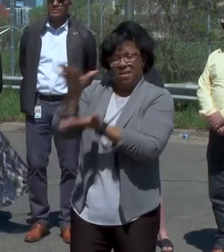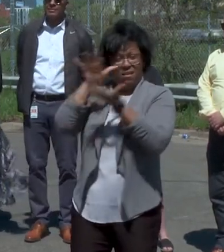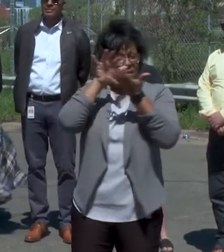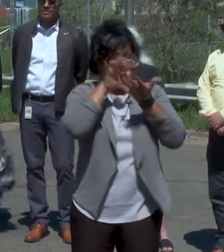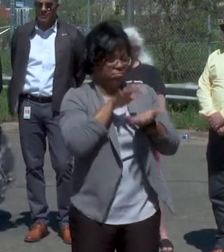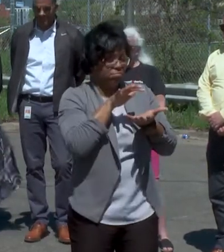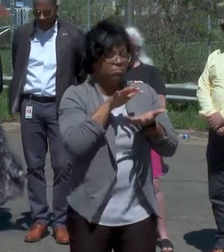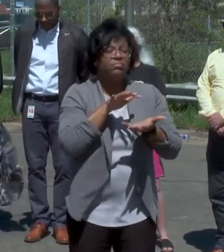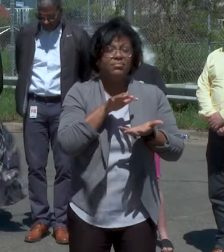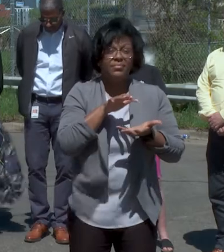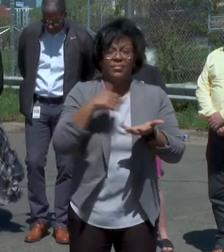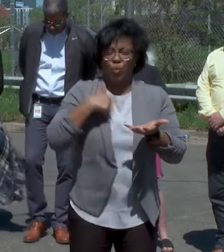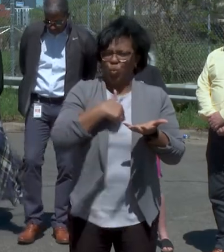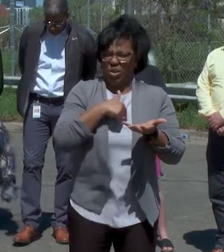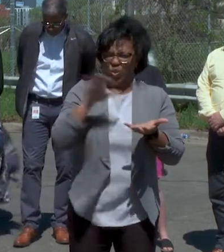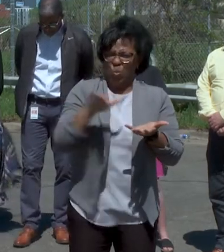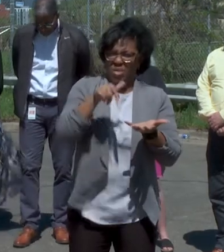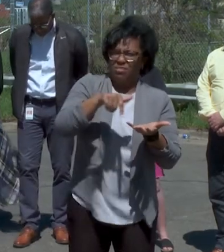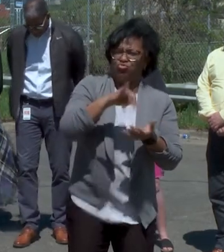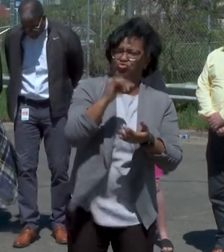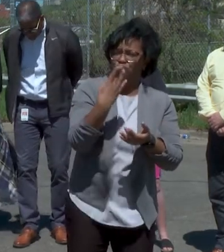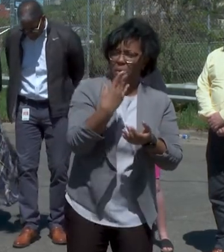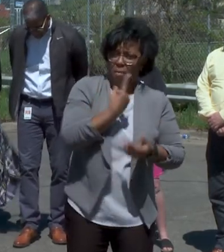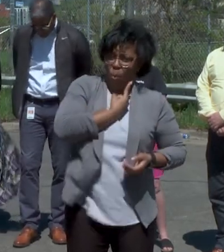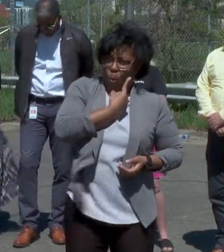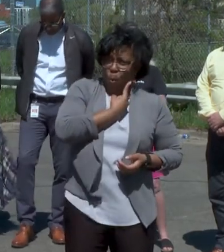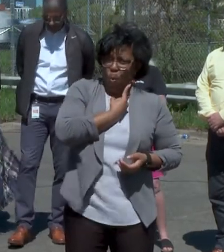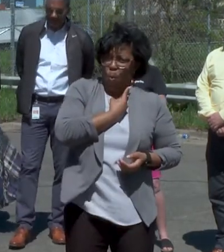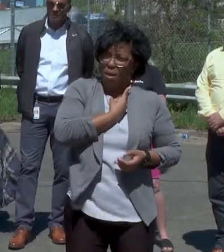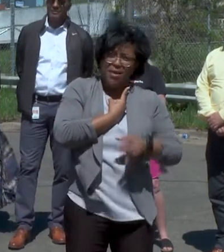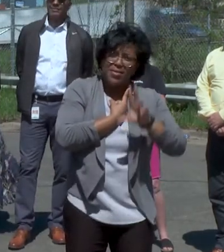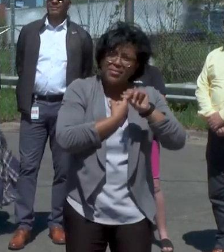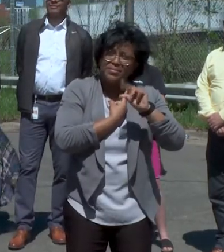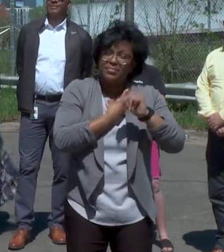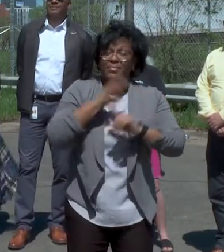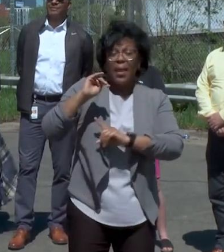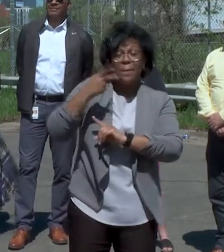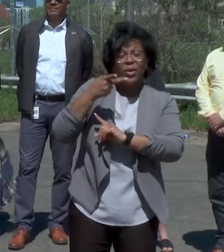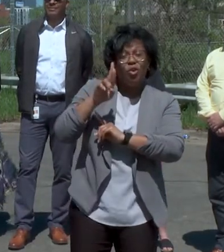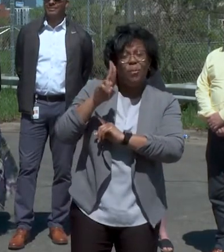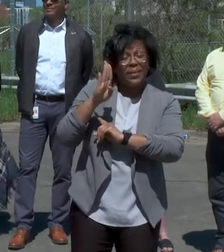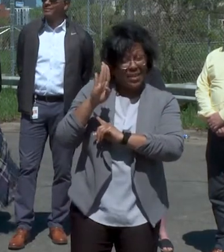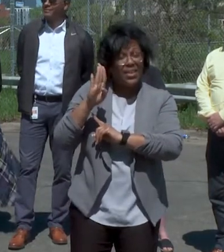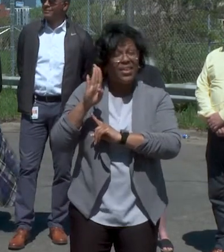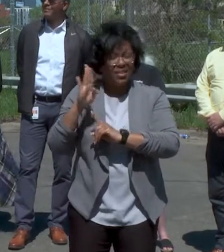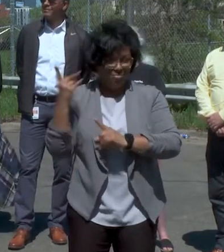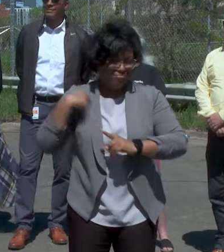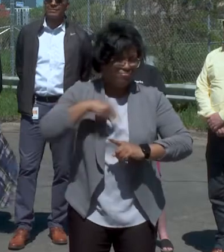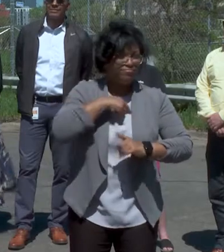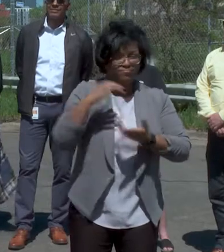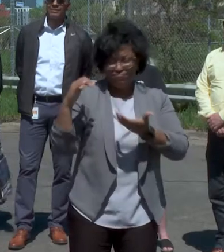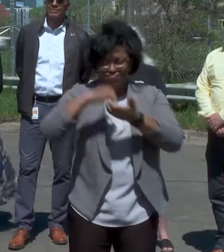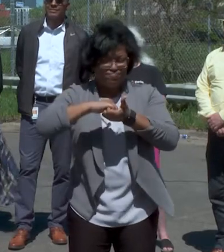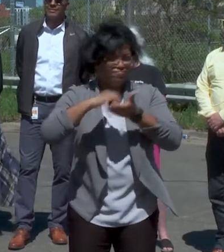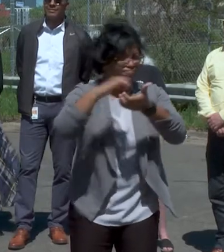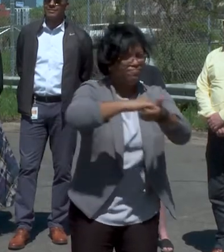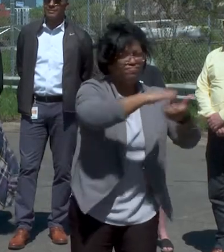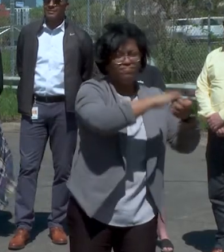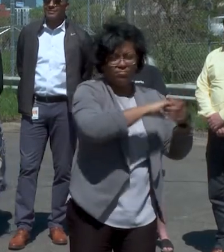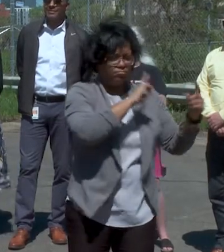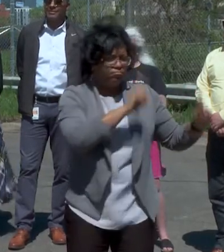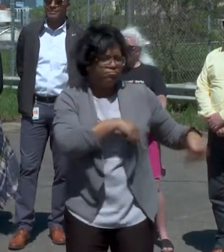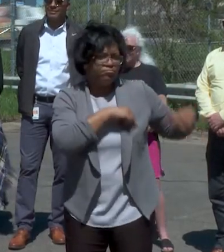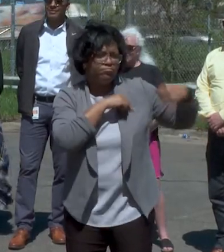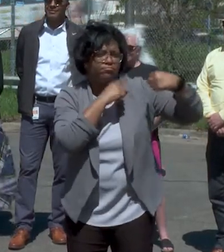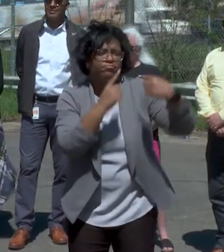work alone. The Minneapolis Park and Recreation Board and the City of Minneapolis have been founding partners of this work with